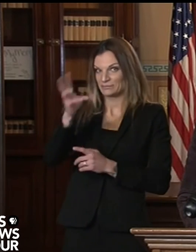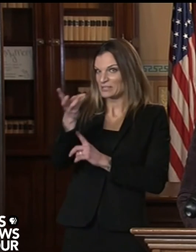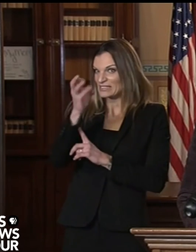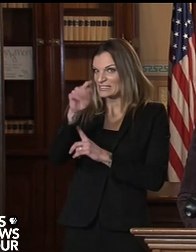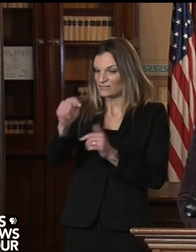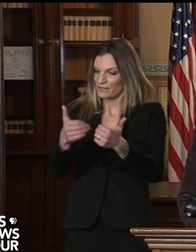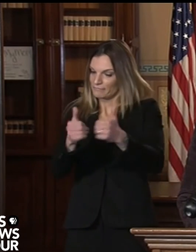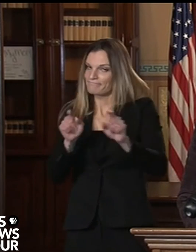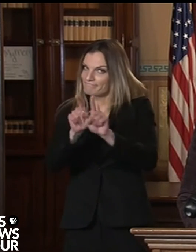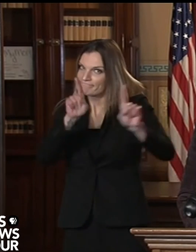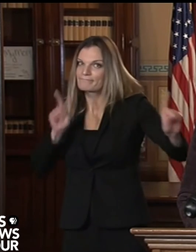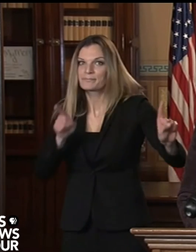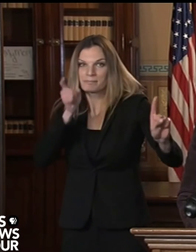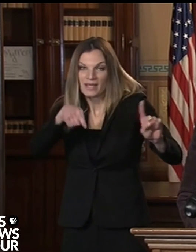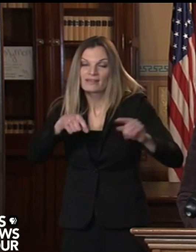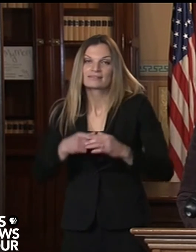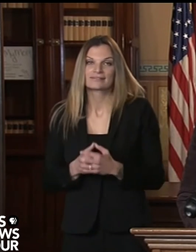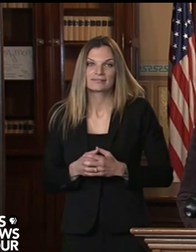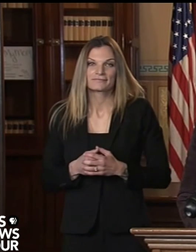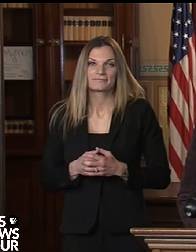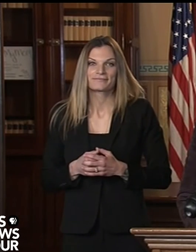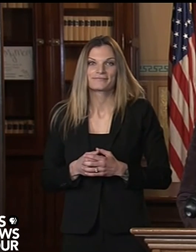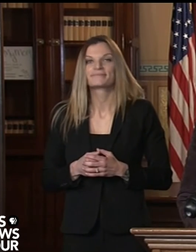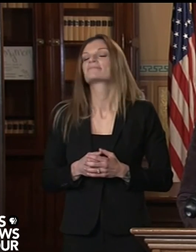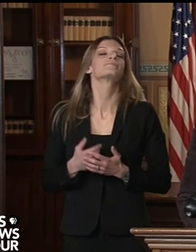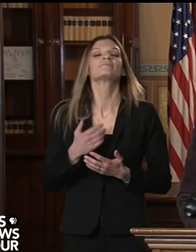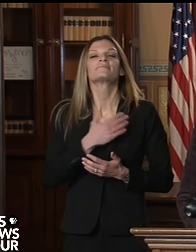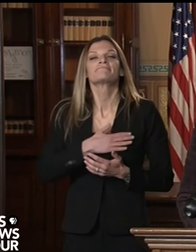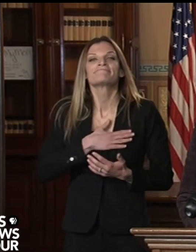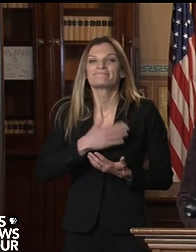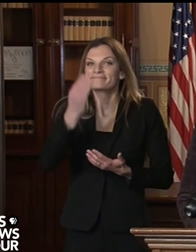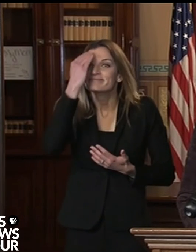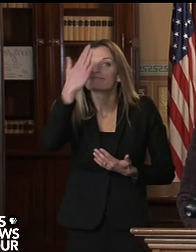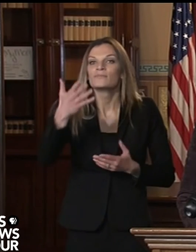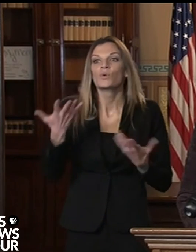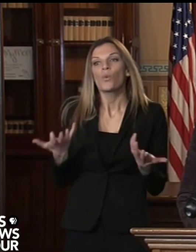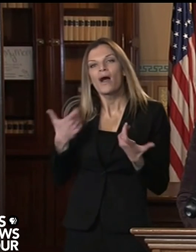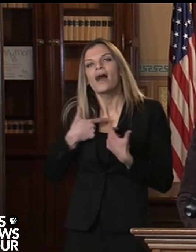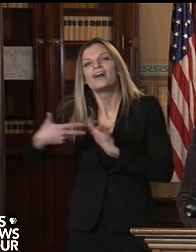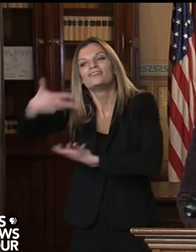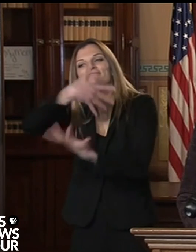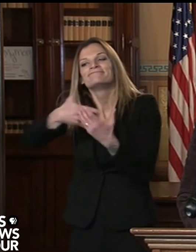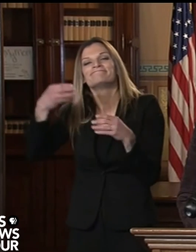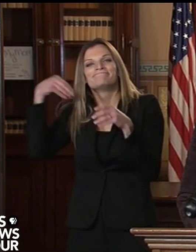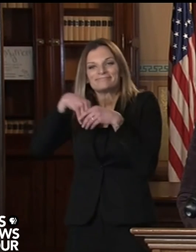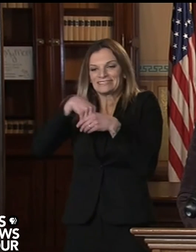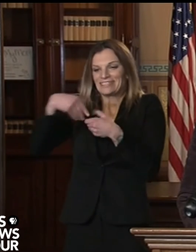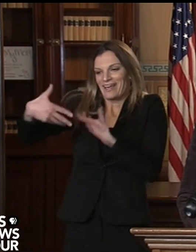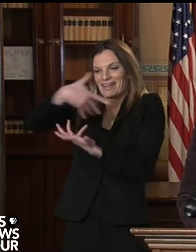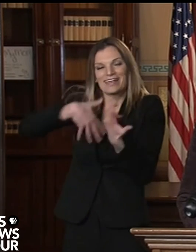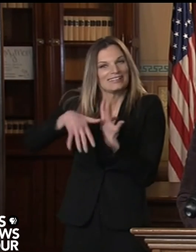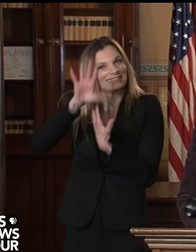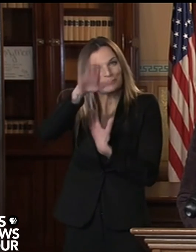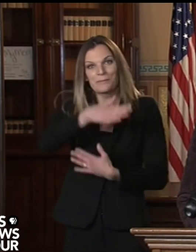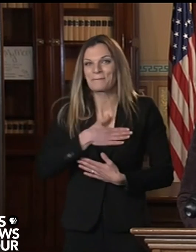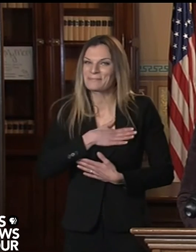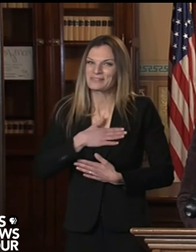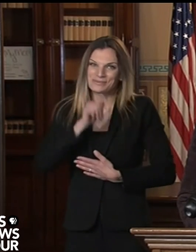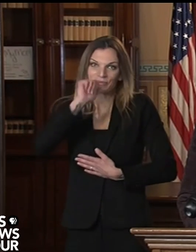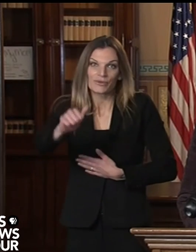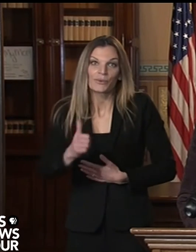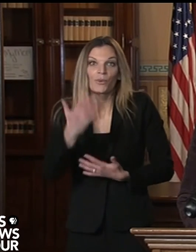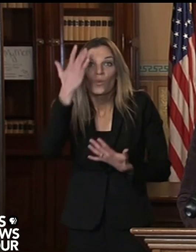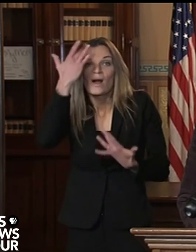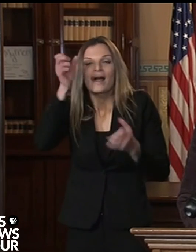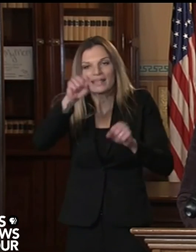of social distance. Please avoid indoor gatherings where COVID-19 can easily spread from person